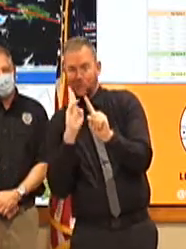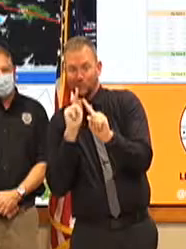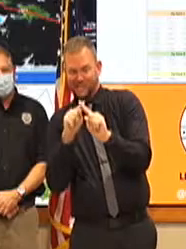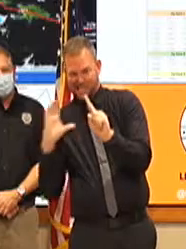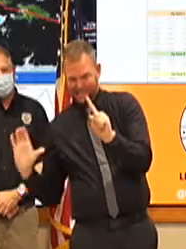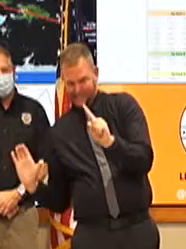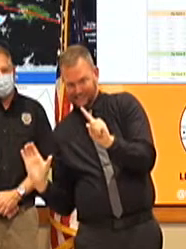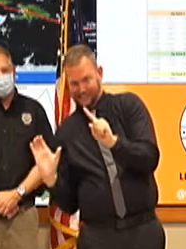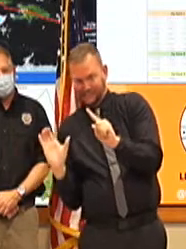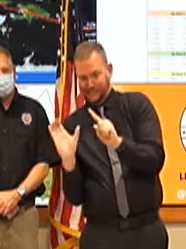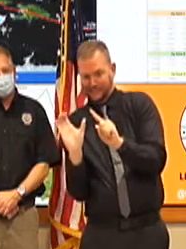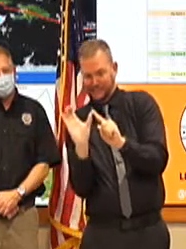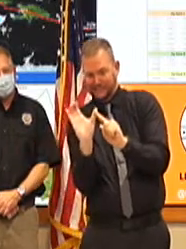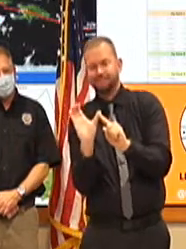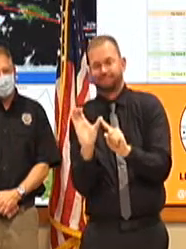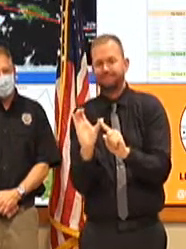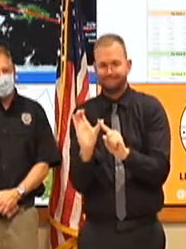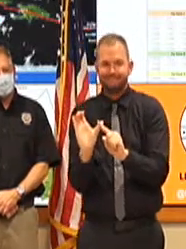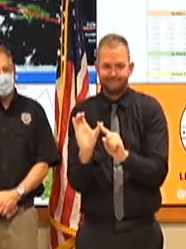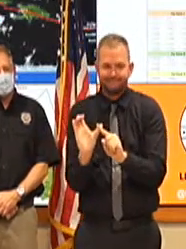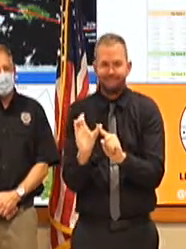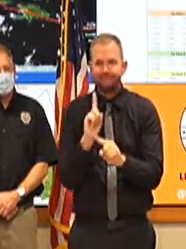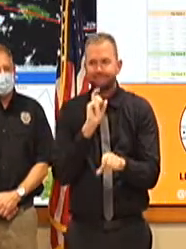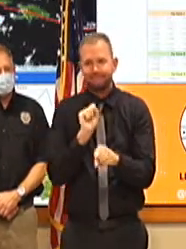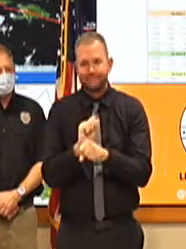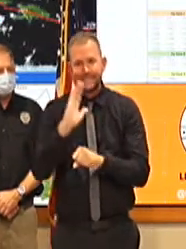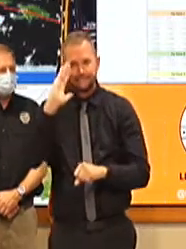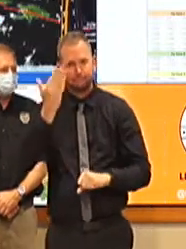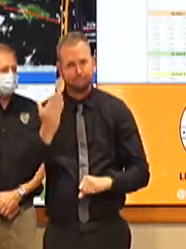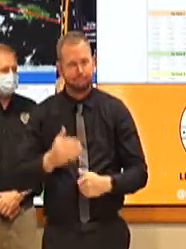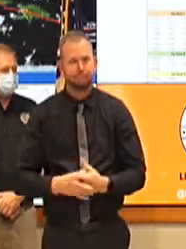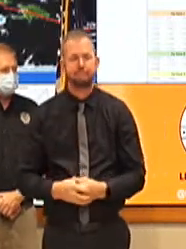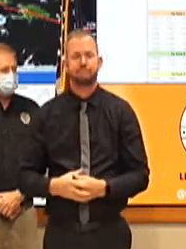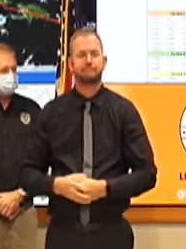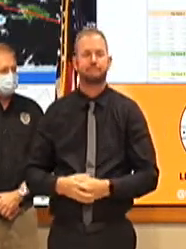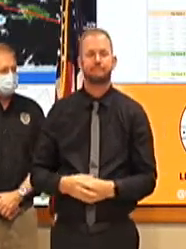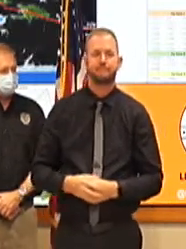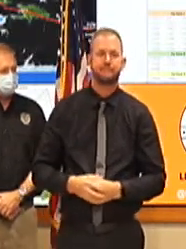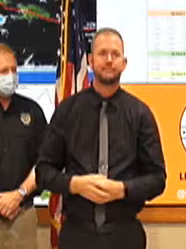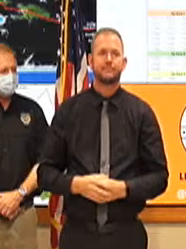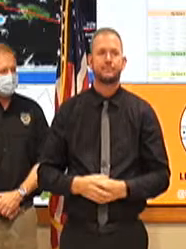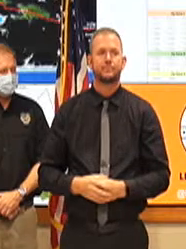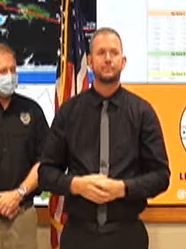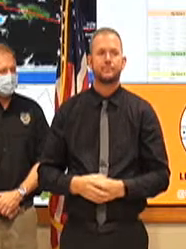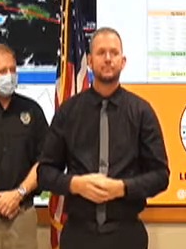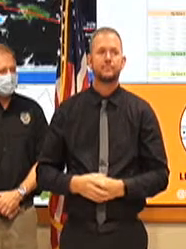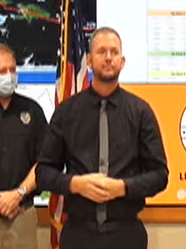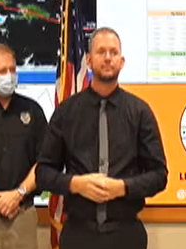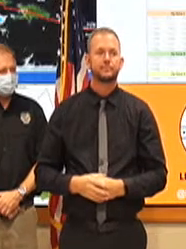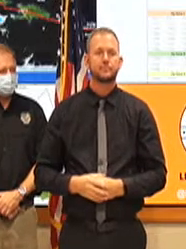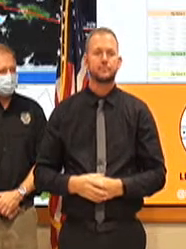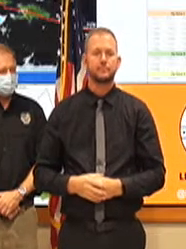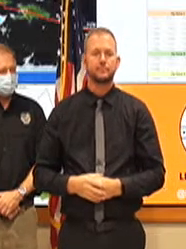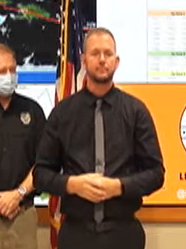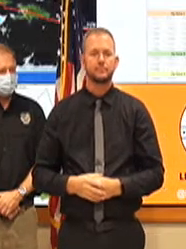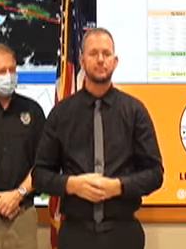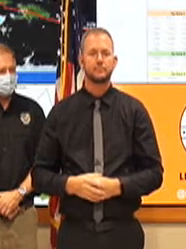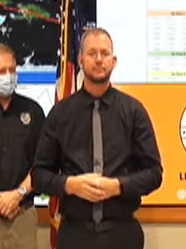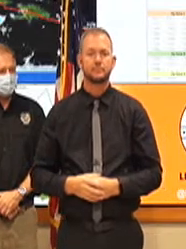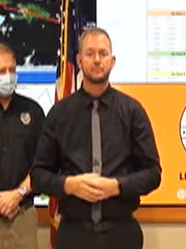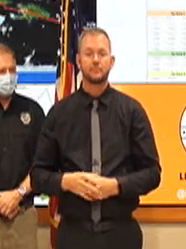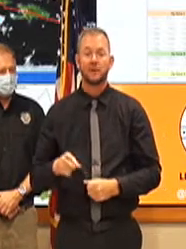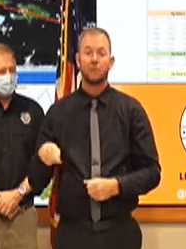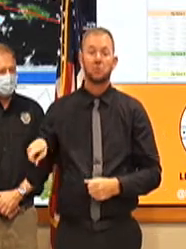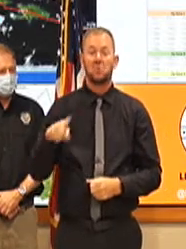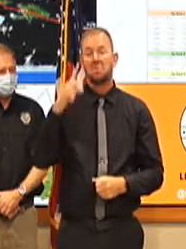including the Houston area. And so let me encourage people to take this storm very serious. And